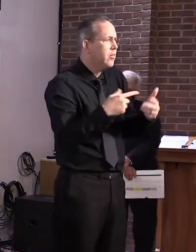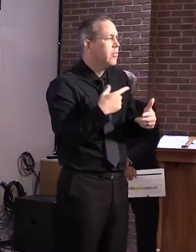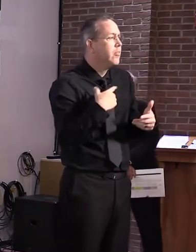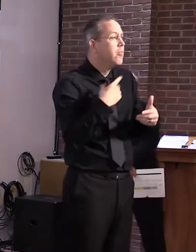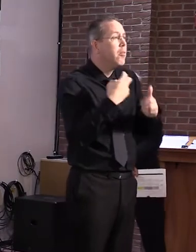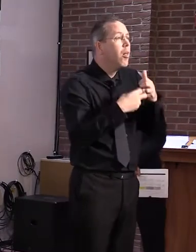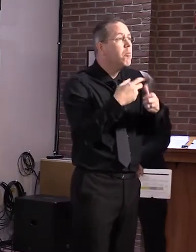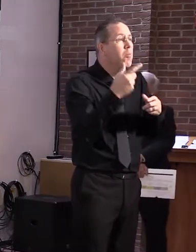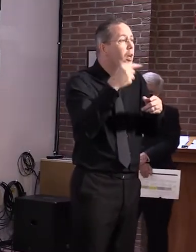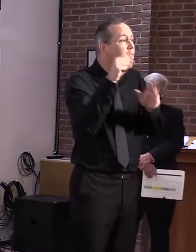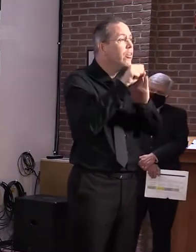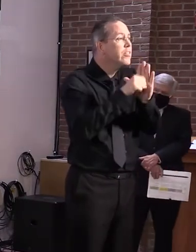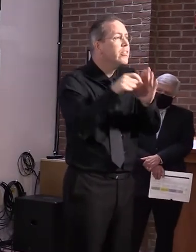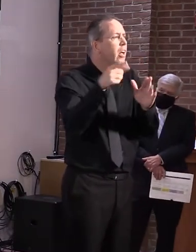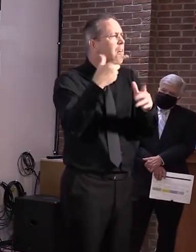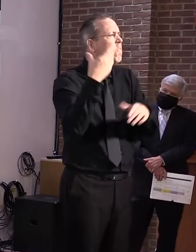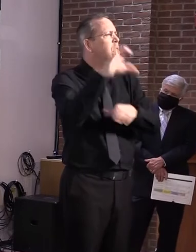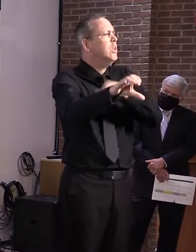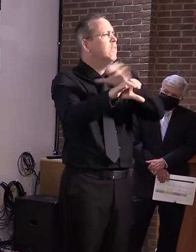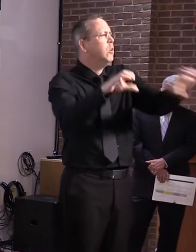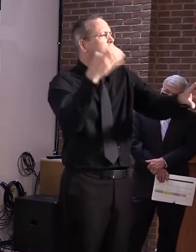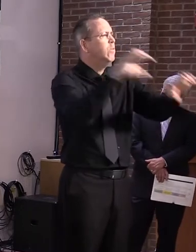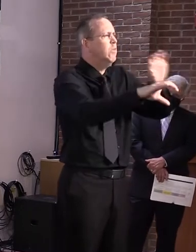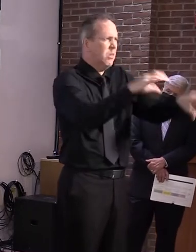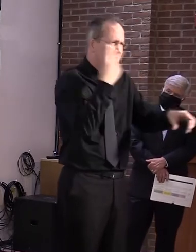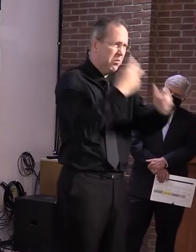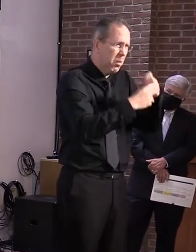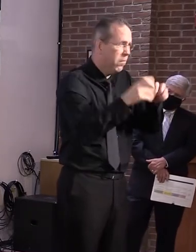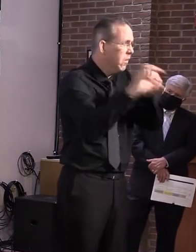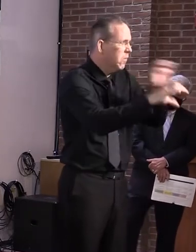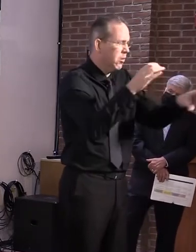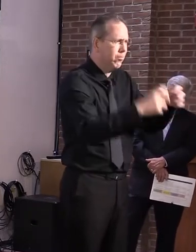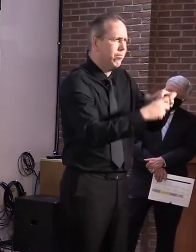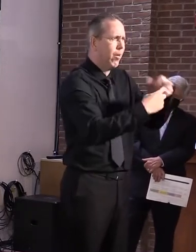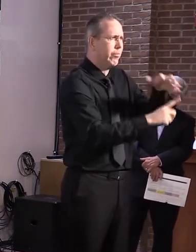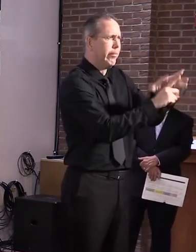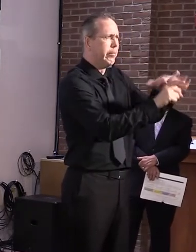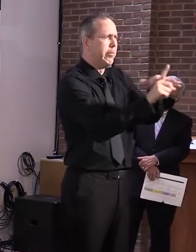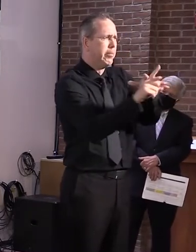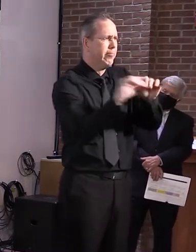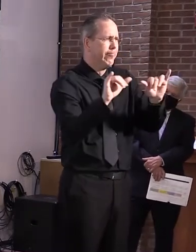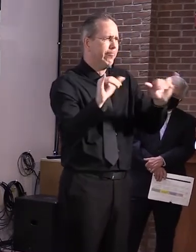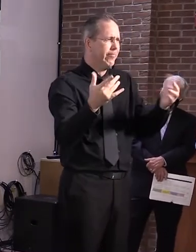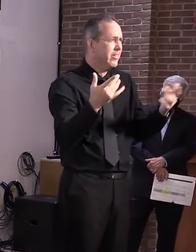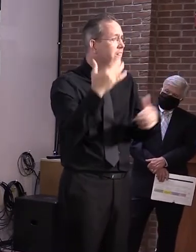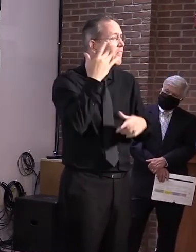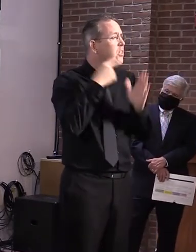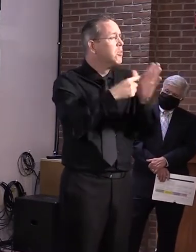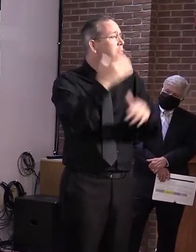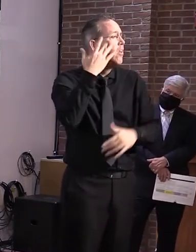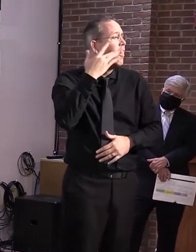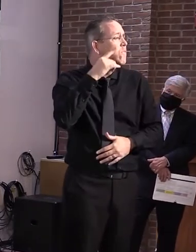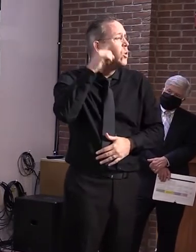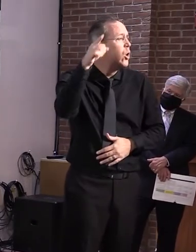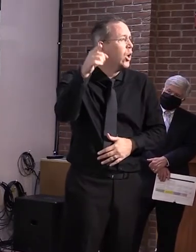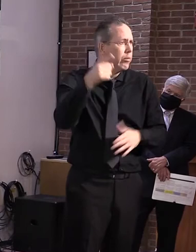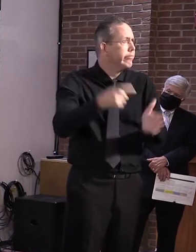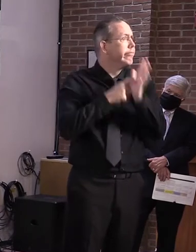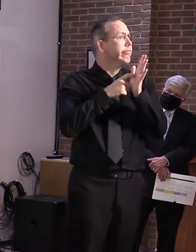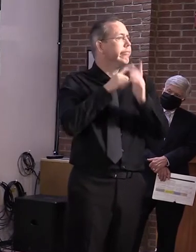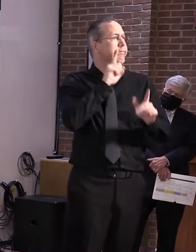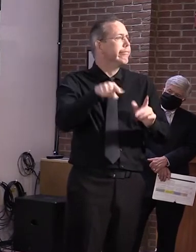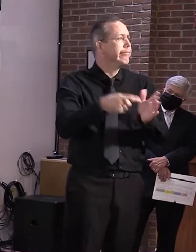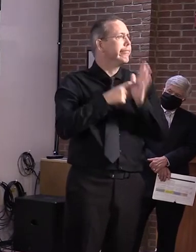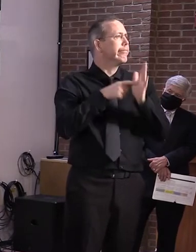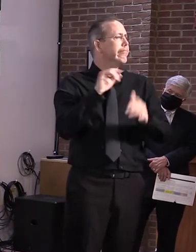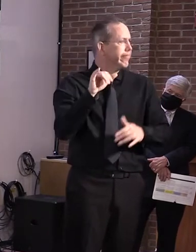mean, look at California, for instance. California has a mandatory mask policy, yet they are